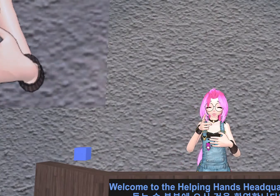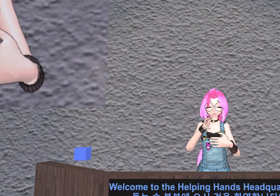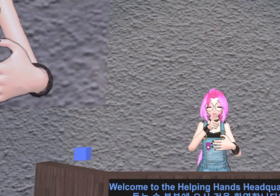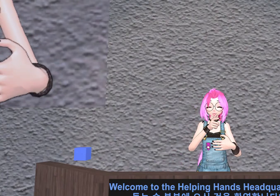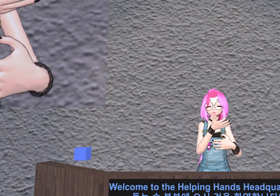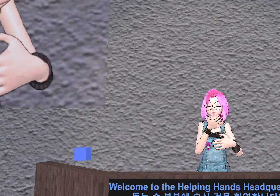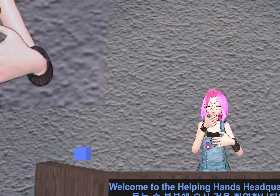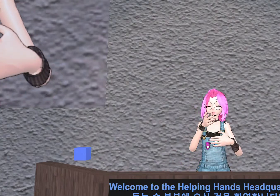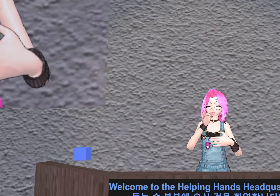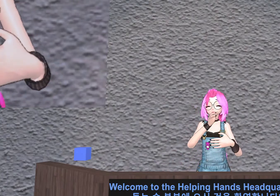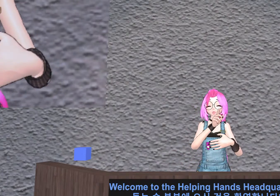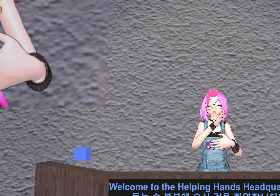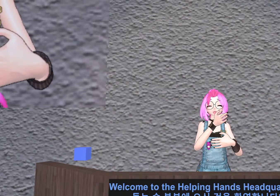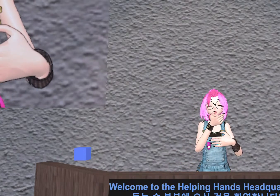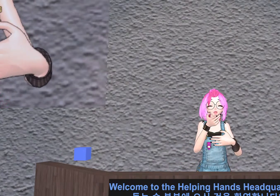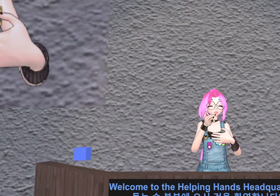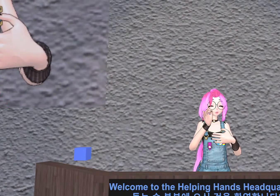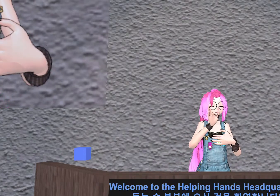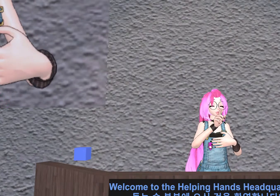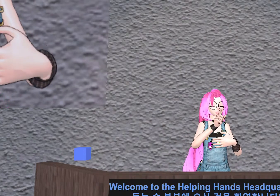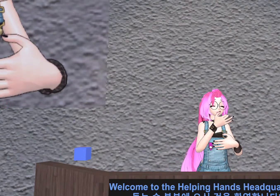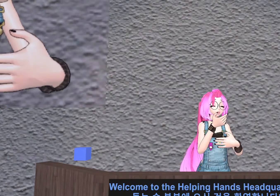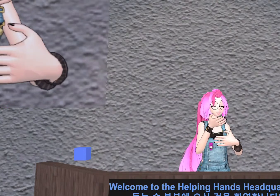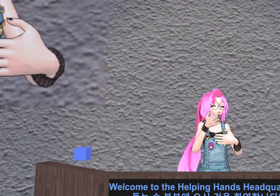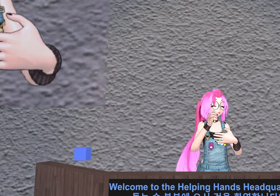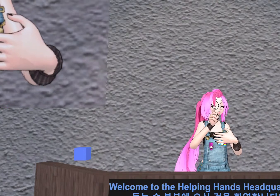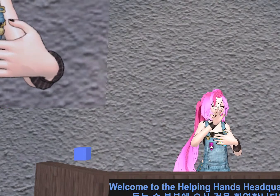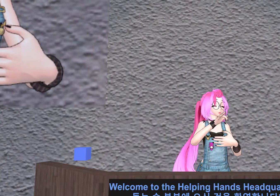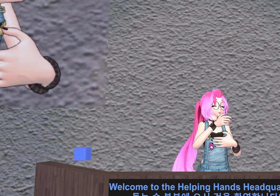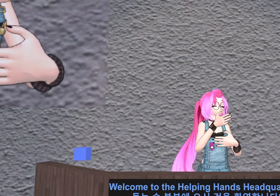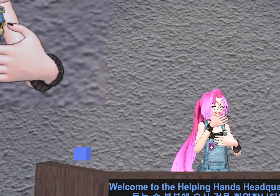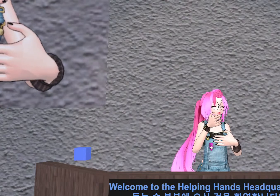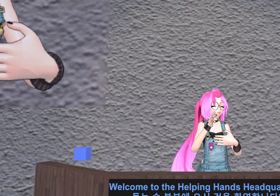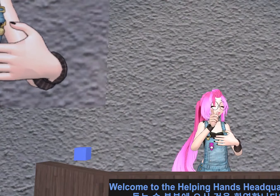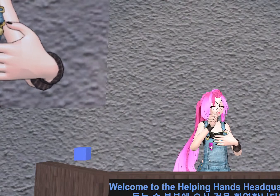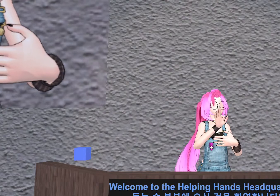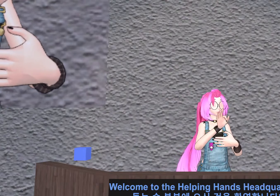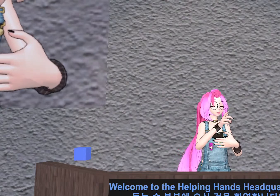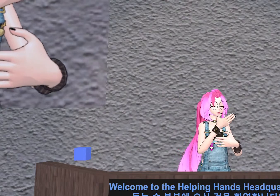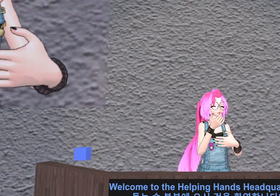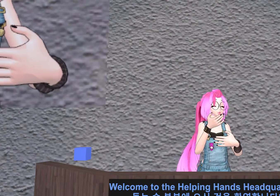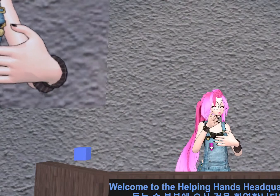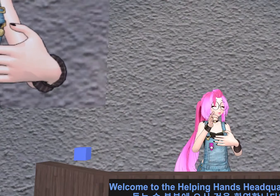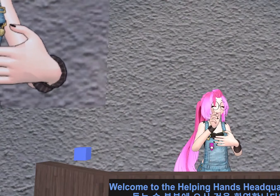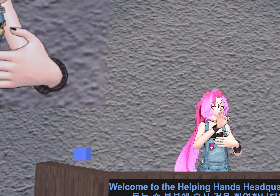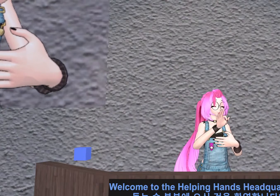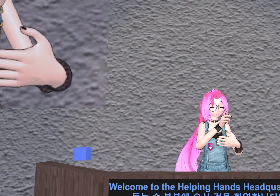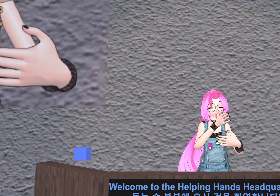I do know there's a sign for gender fluid. I know that one. Gender fluid. Isn't that fancy?